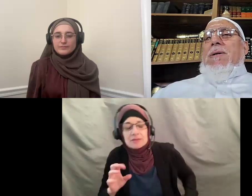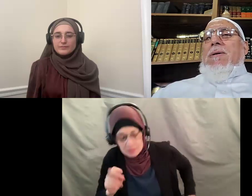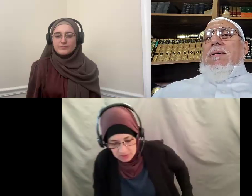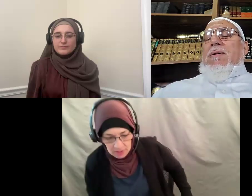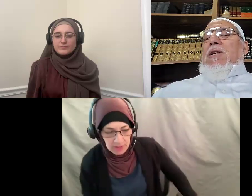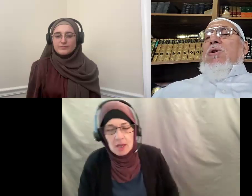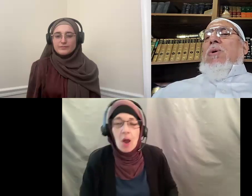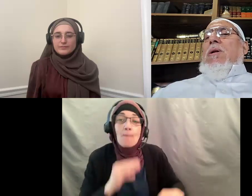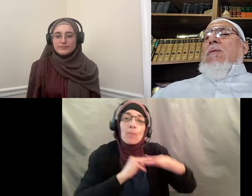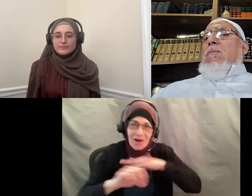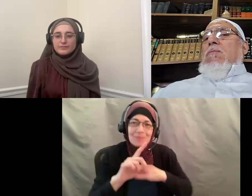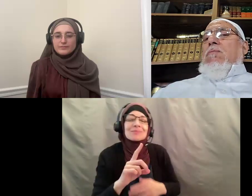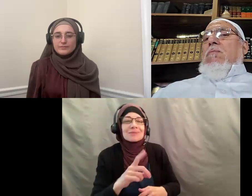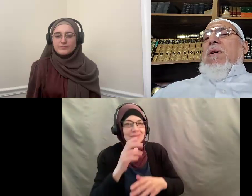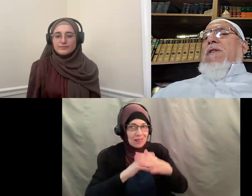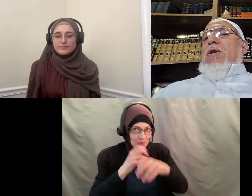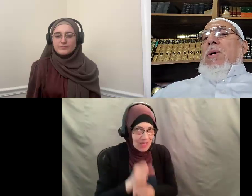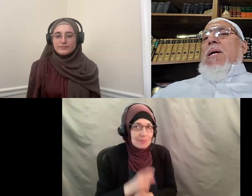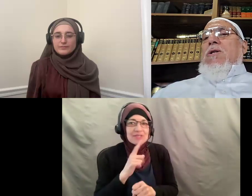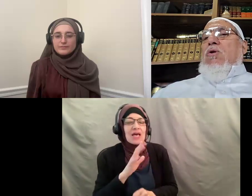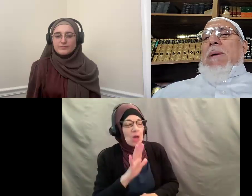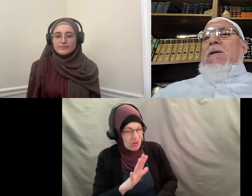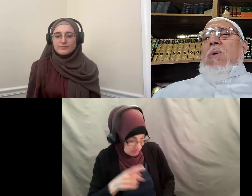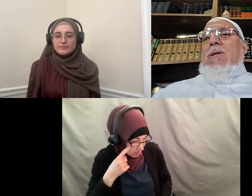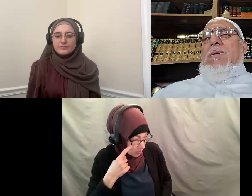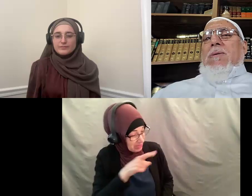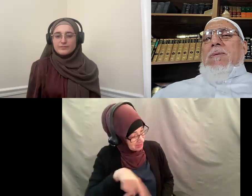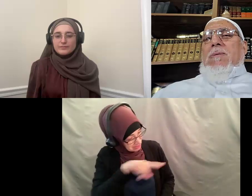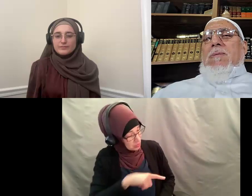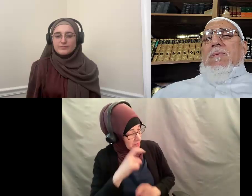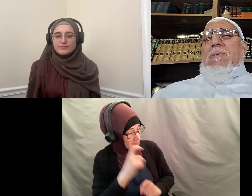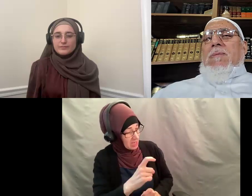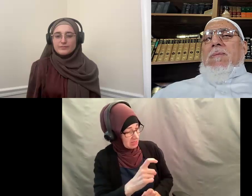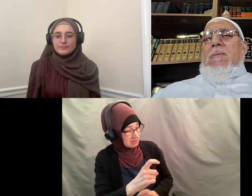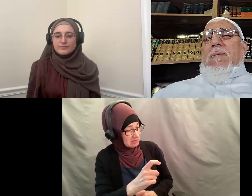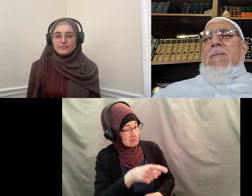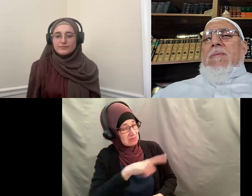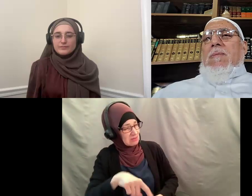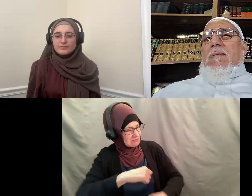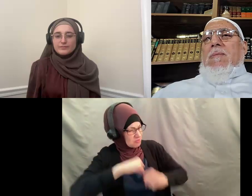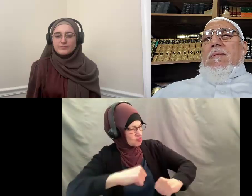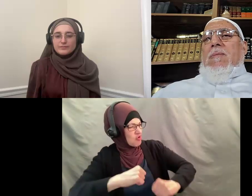defeated? That you will be victorious no matter what?"